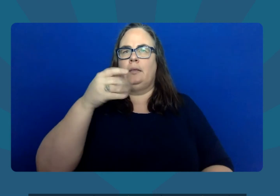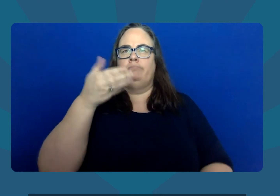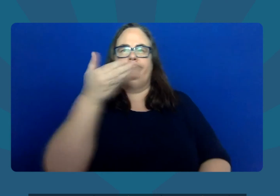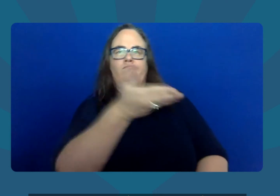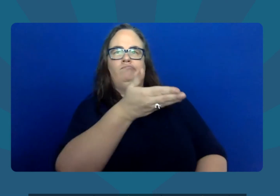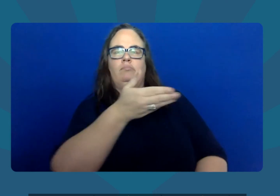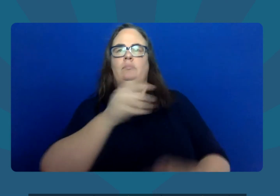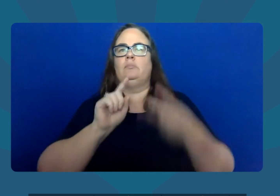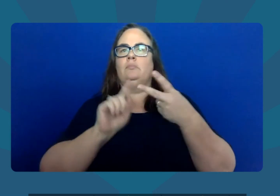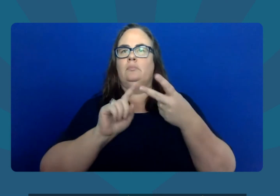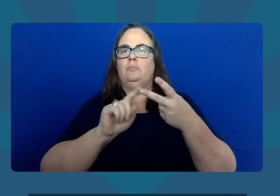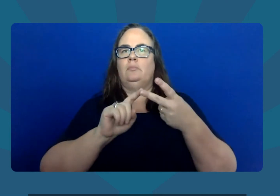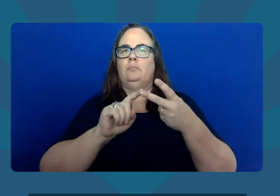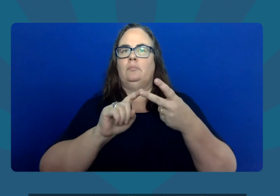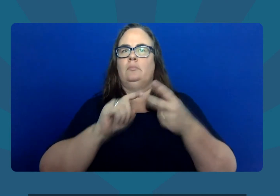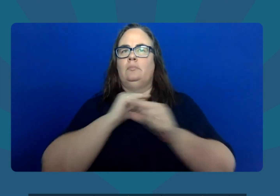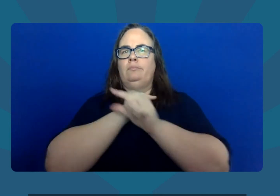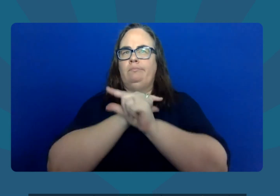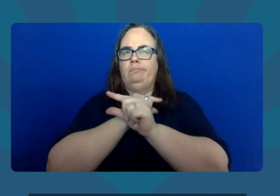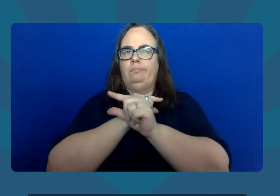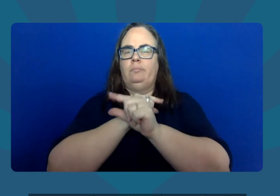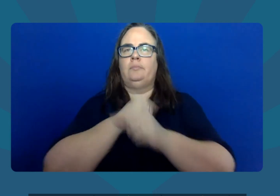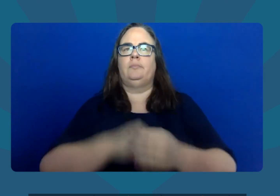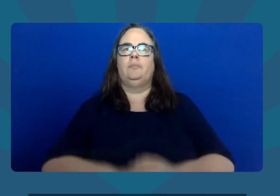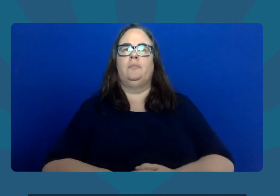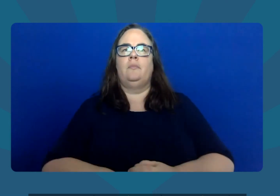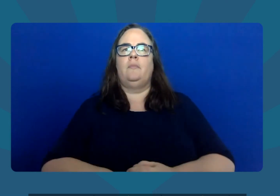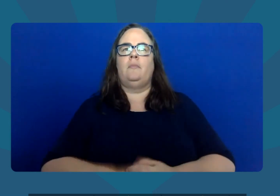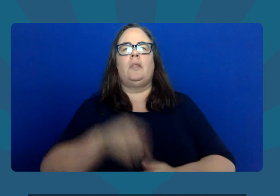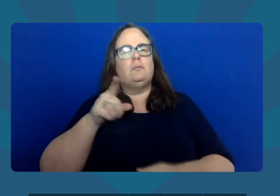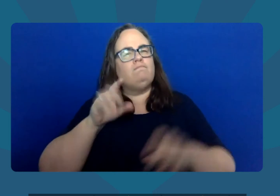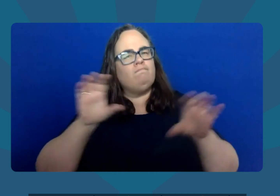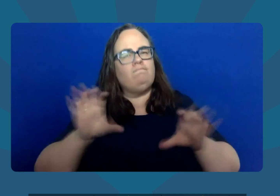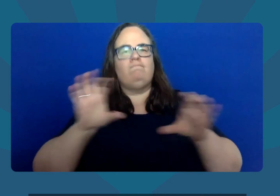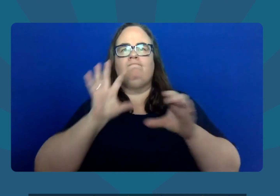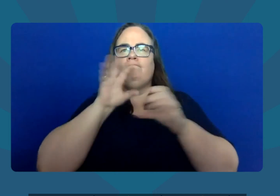serving and security guard service.